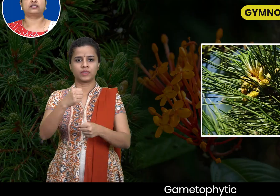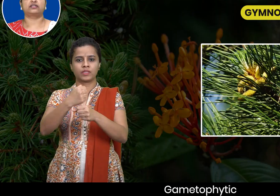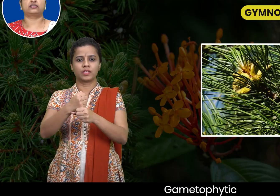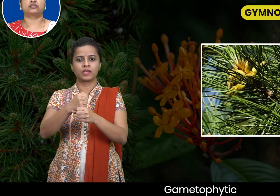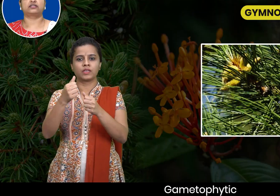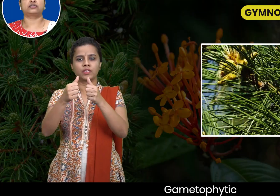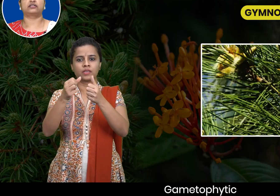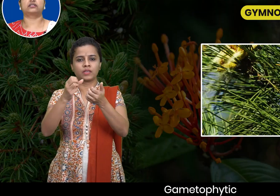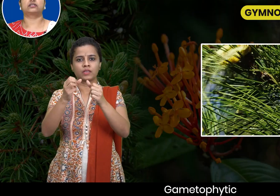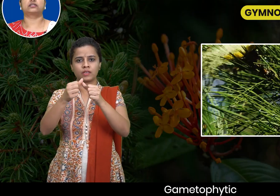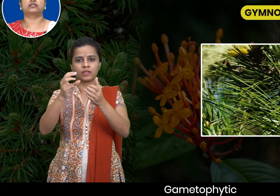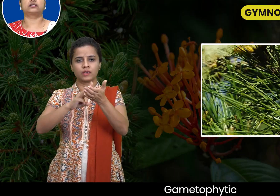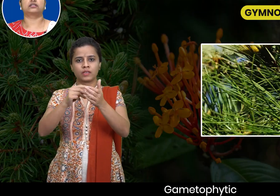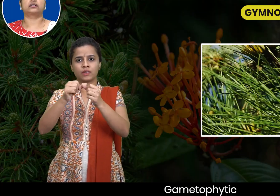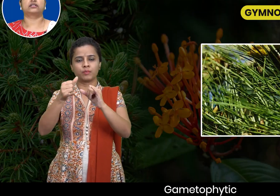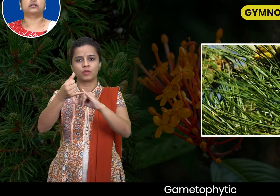gametophytic